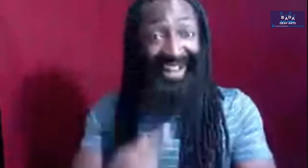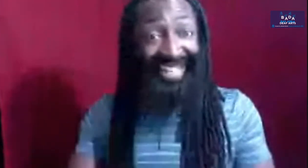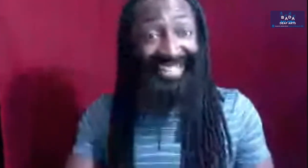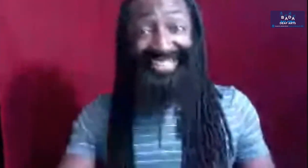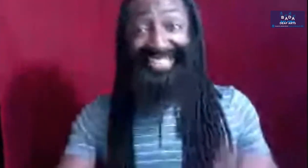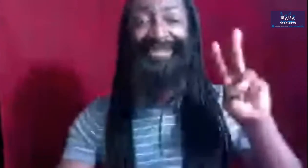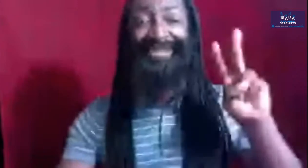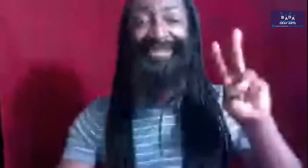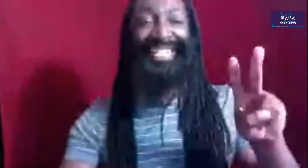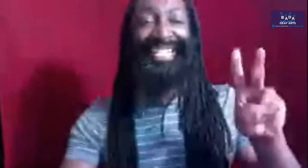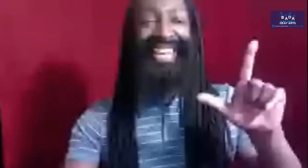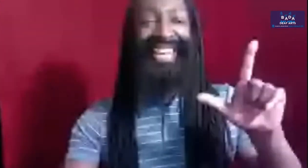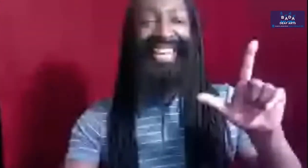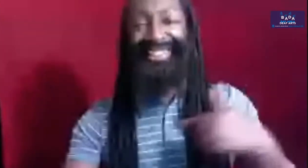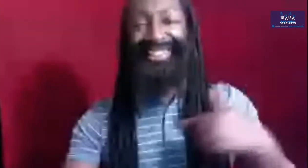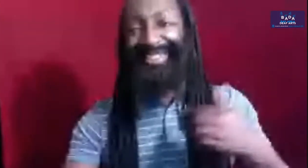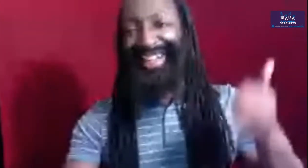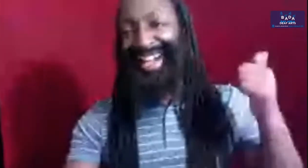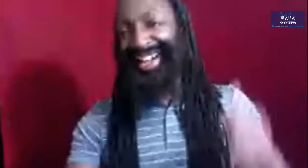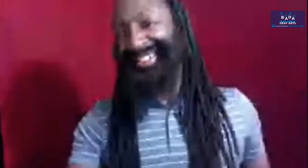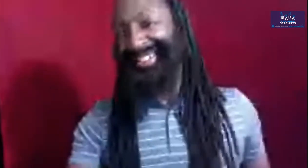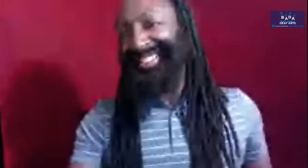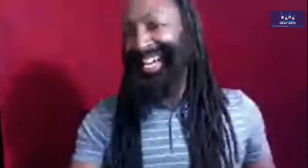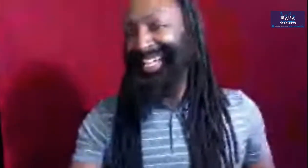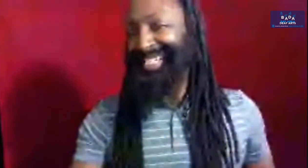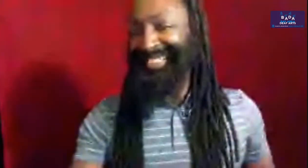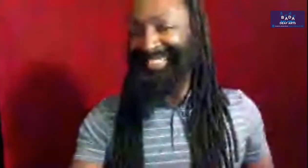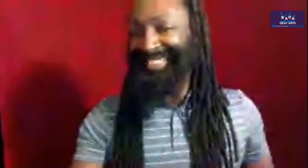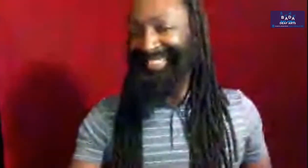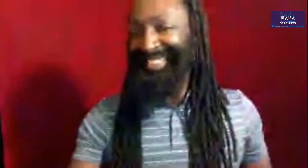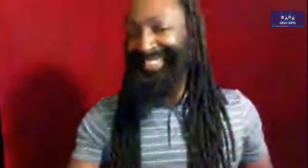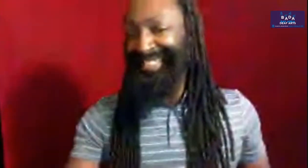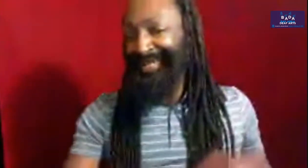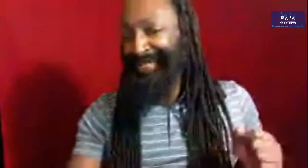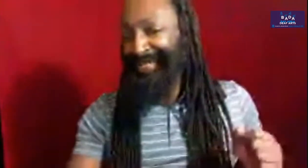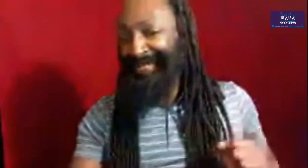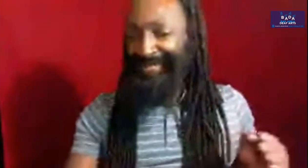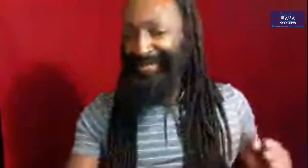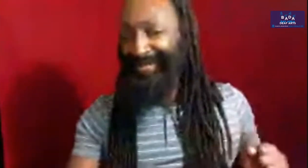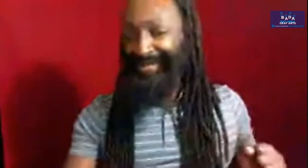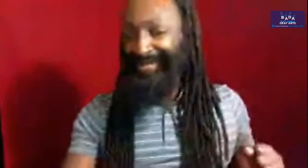you for the interpreters. So see you next time. Peace. Love. I'm out.